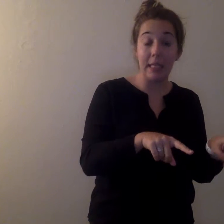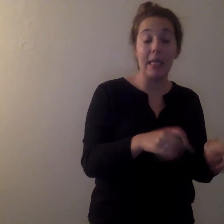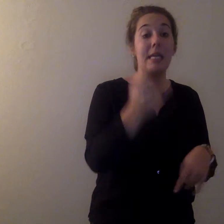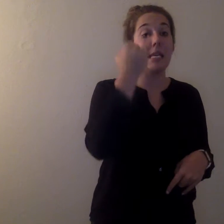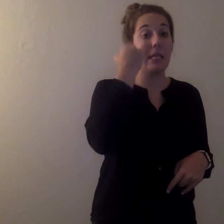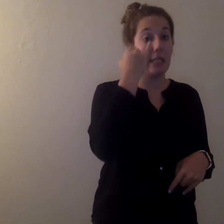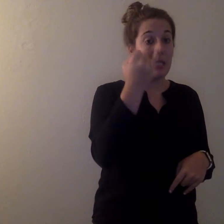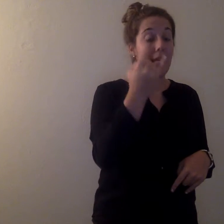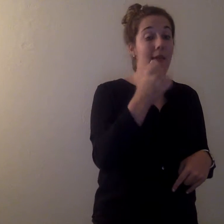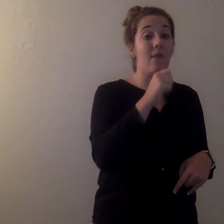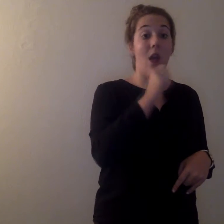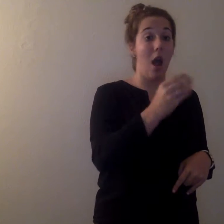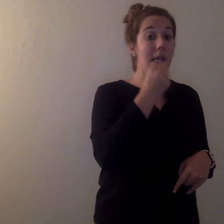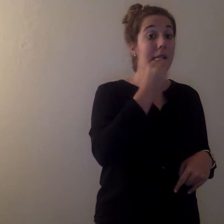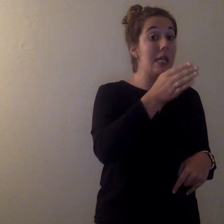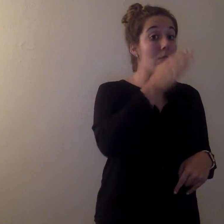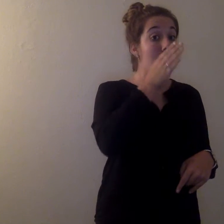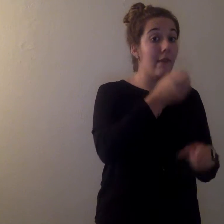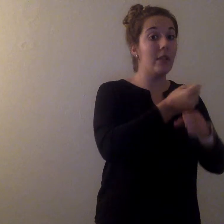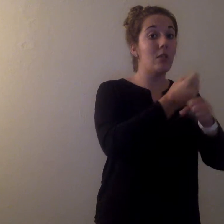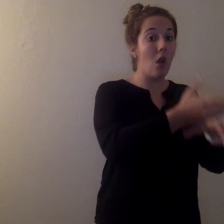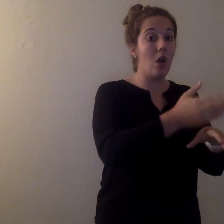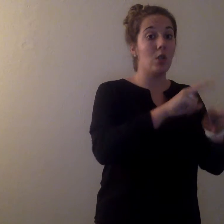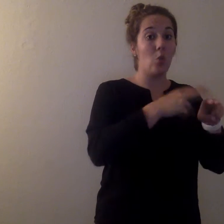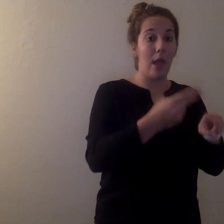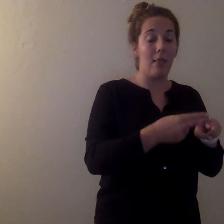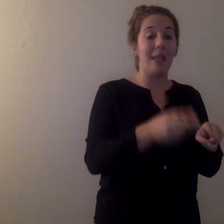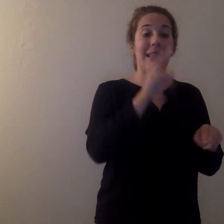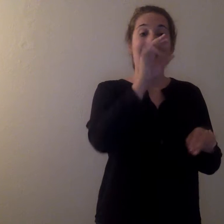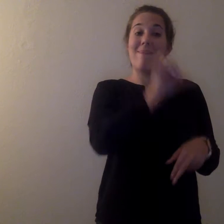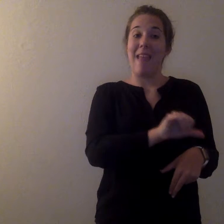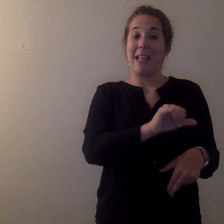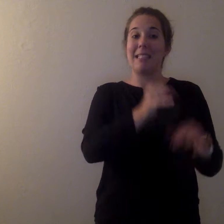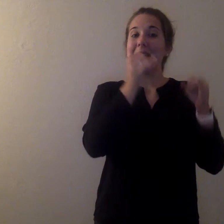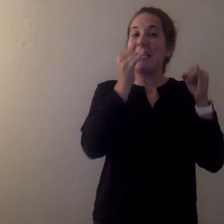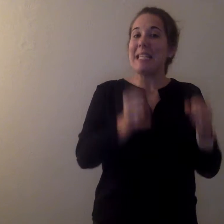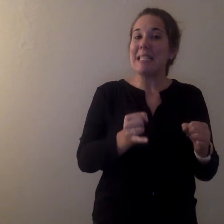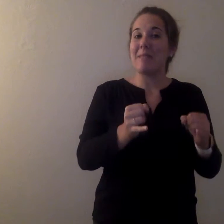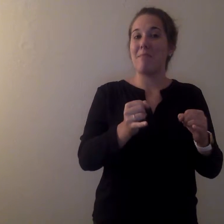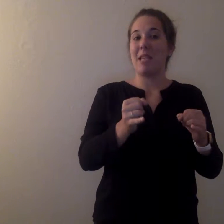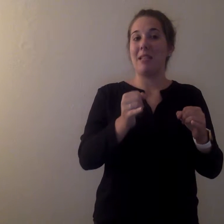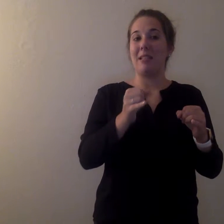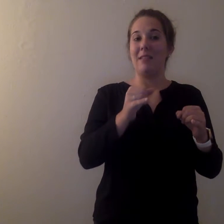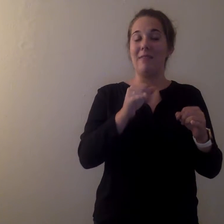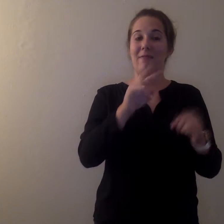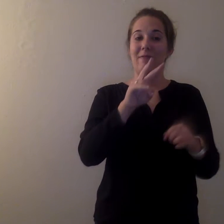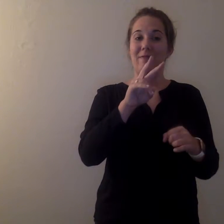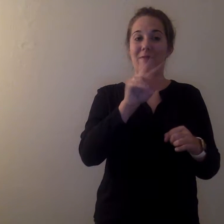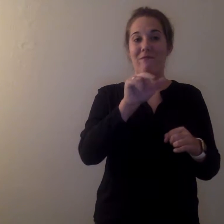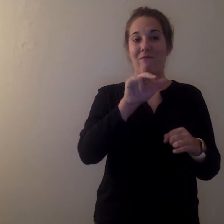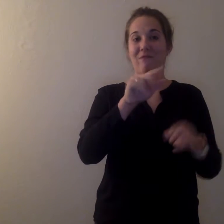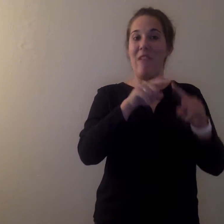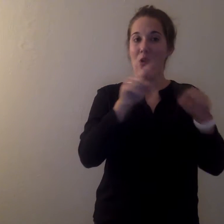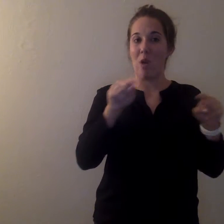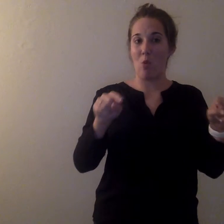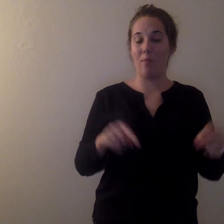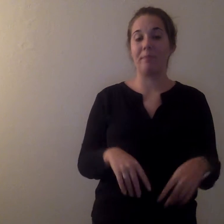breakfast causes weight loss. That would be the independent variable. It's what we're testing. The dependent variable is